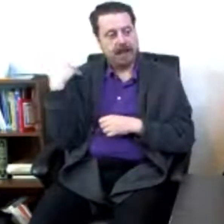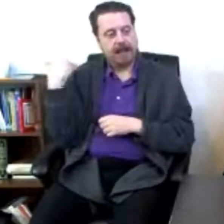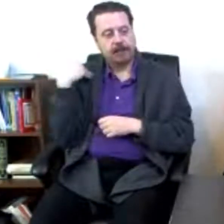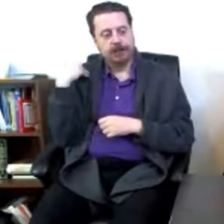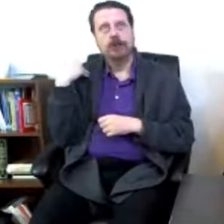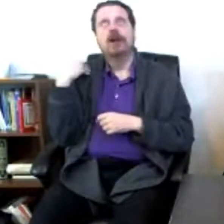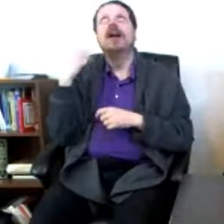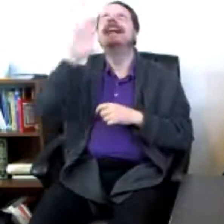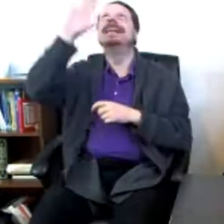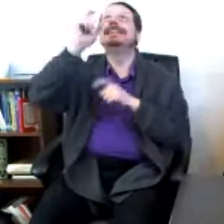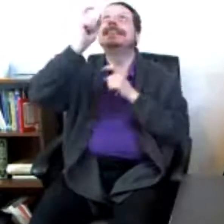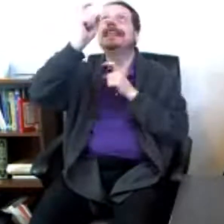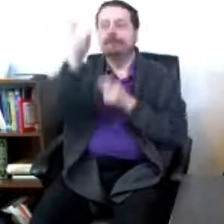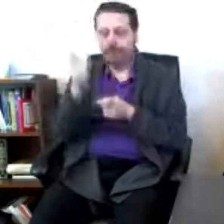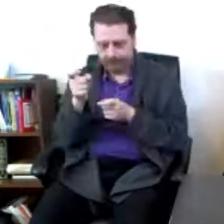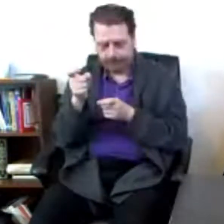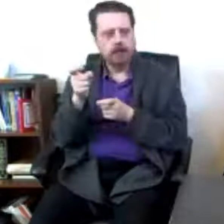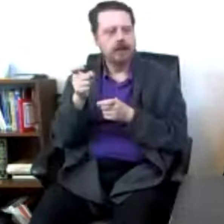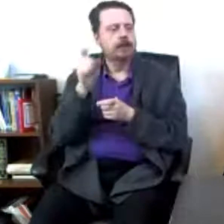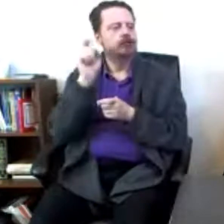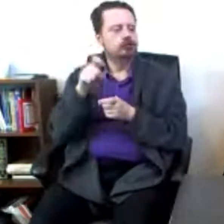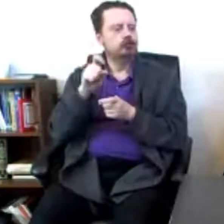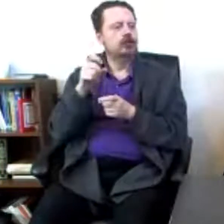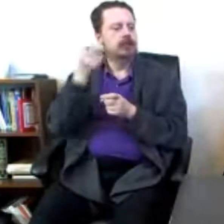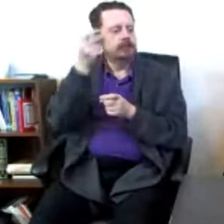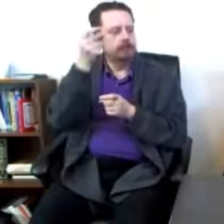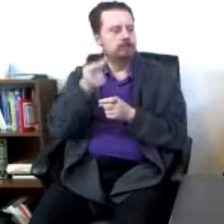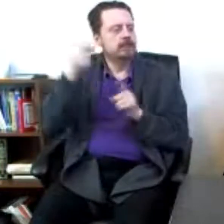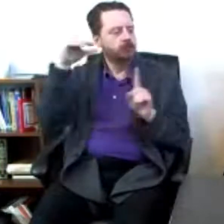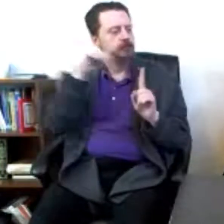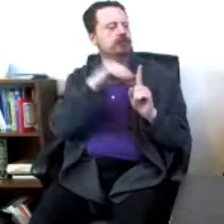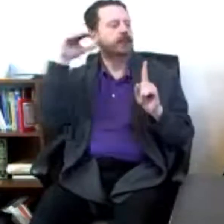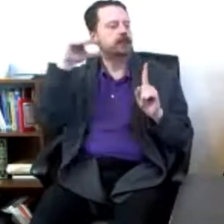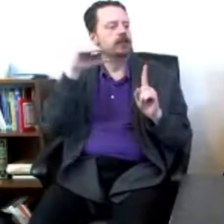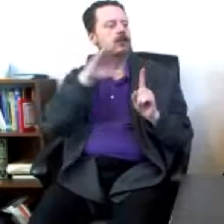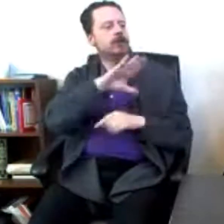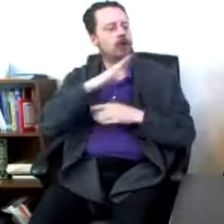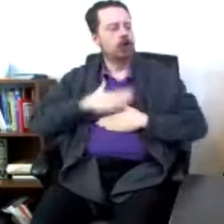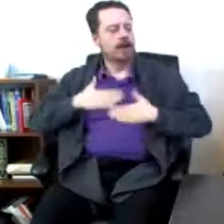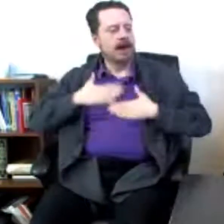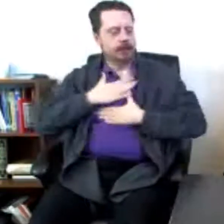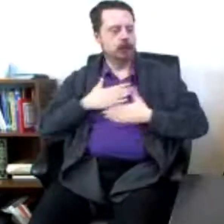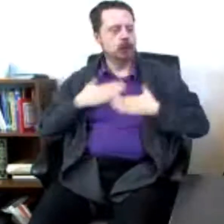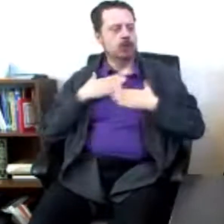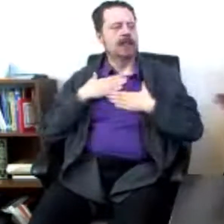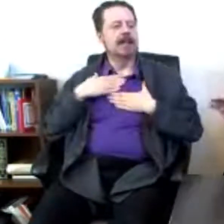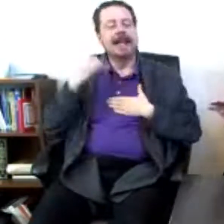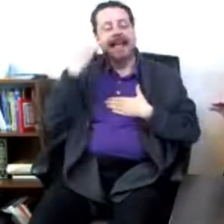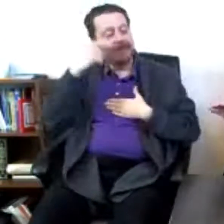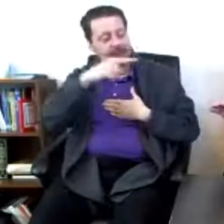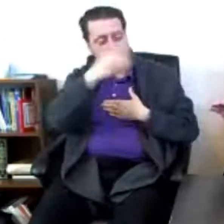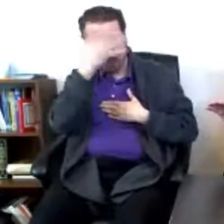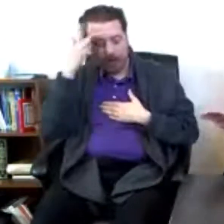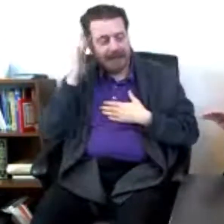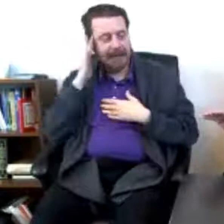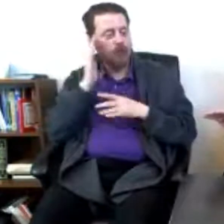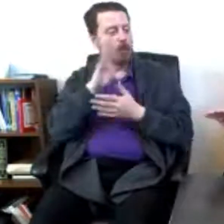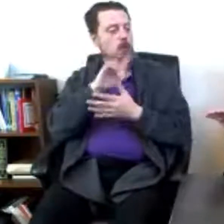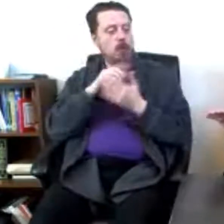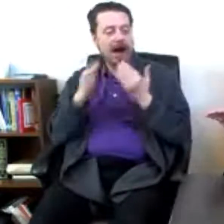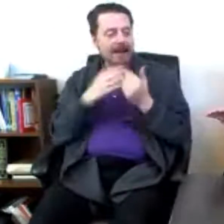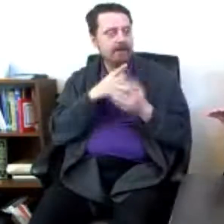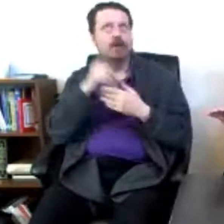the gifts of Allah should trigger your gratitude. But if you forget what you